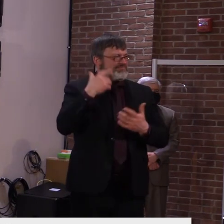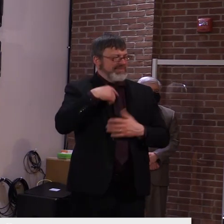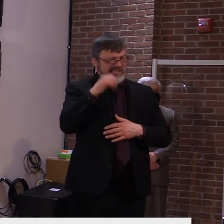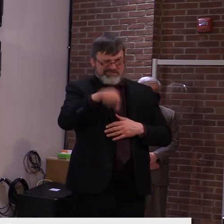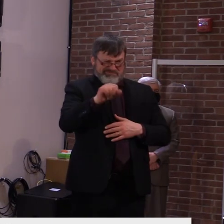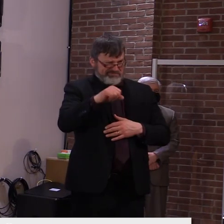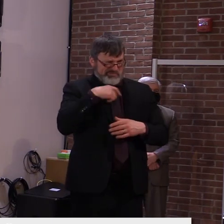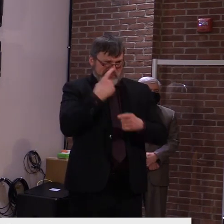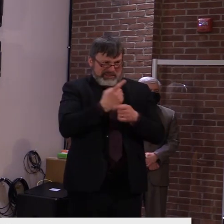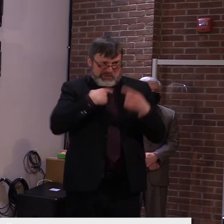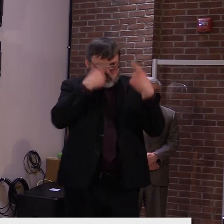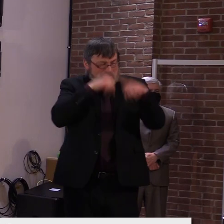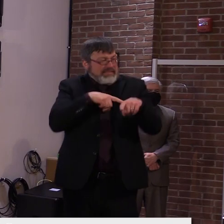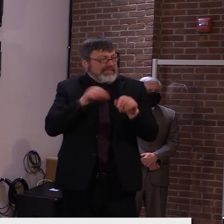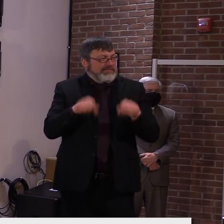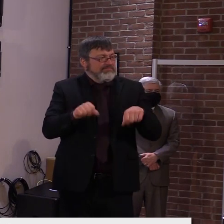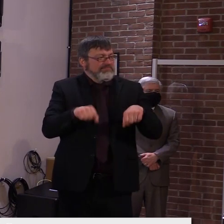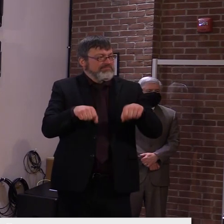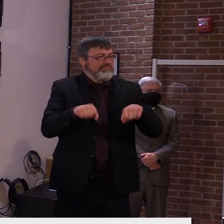here this year.